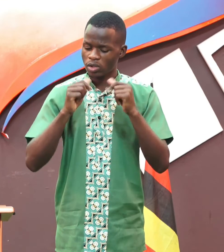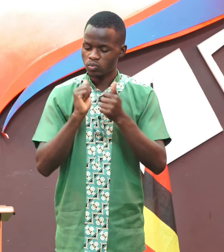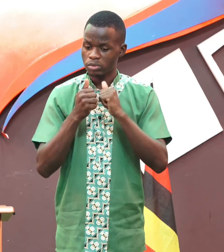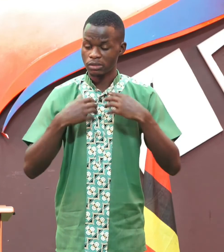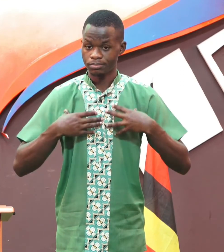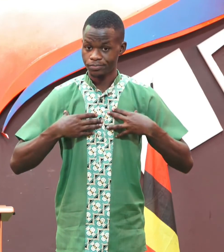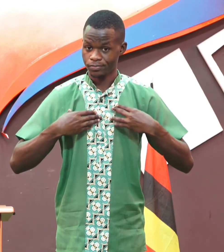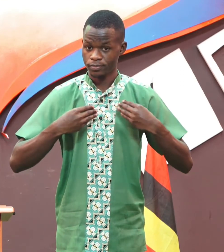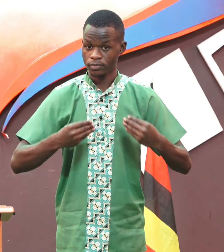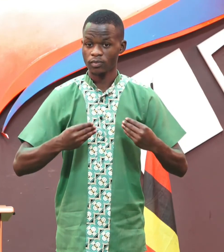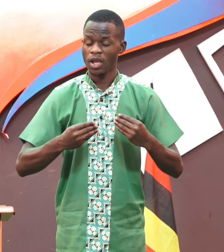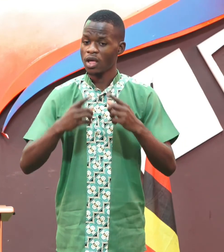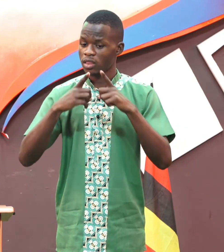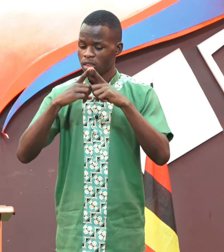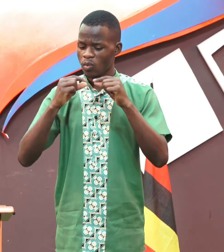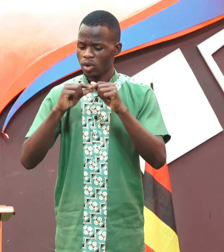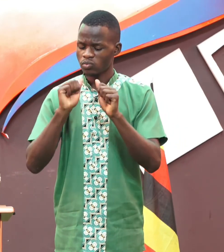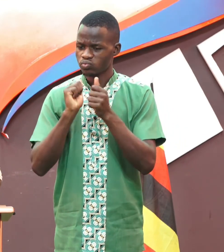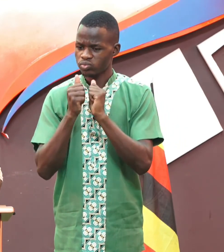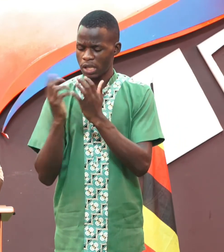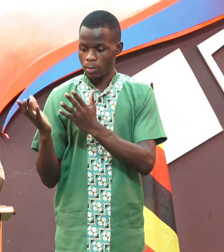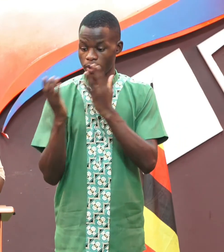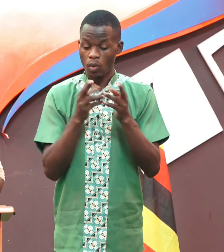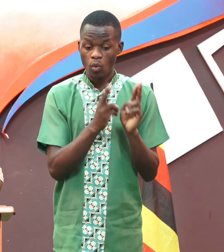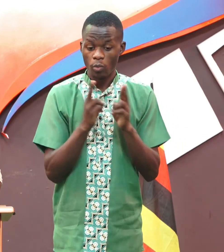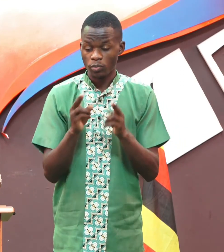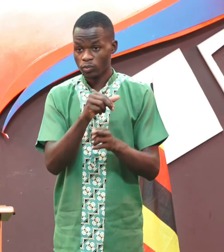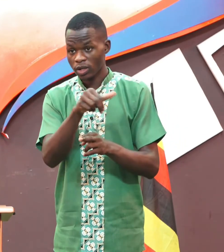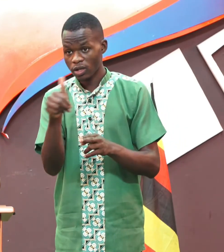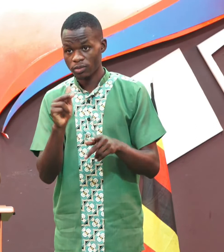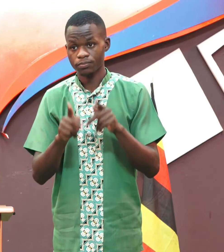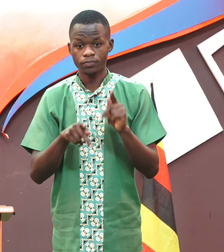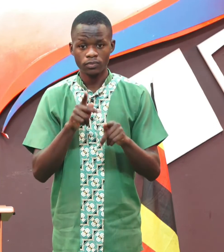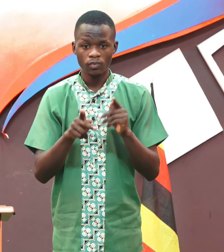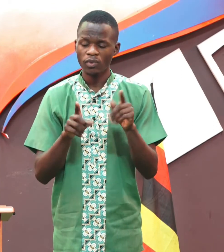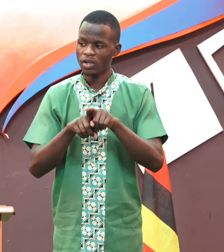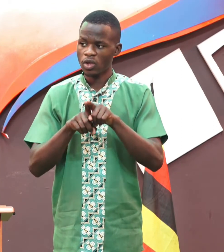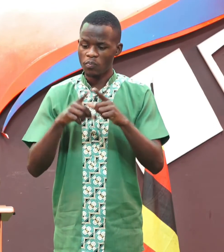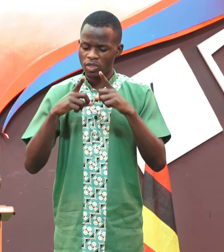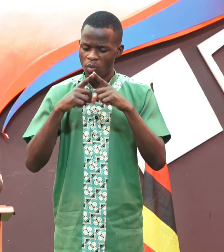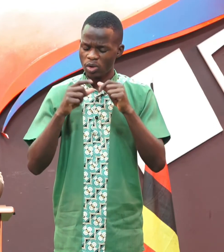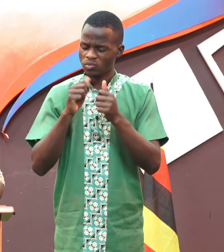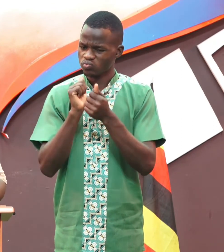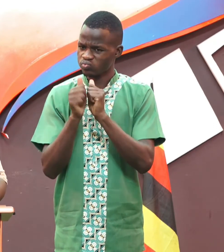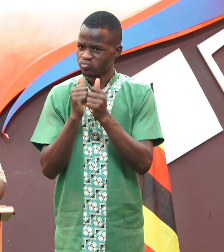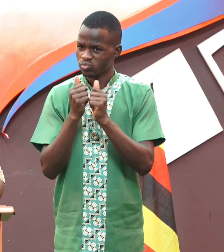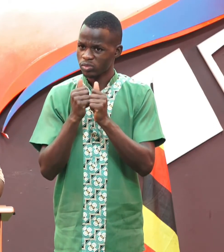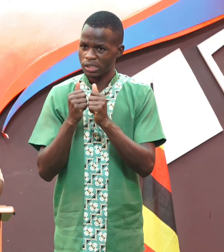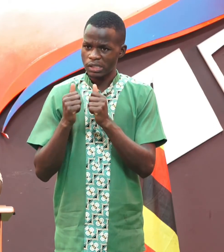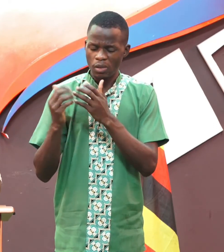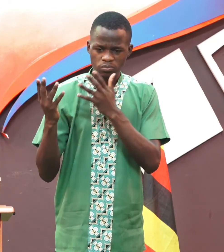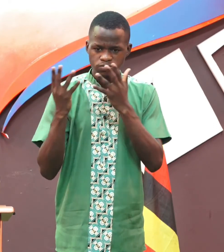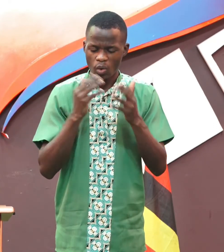Words that heal. Ebigambe ebiretera abalala essuubi. Words that bring hope to ebigambe others. Ebinyweza abalina amavivi agajigumira. Words that